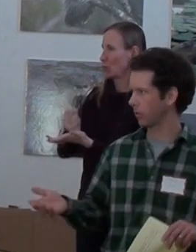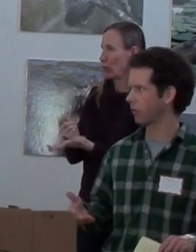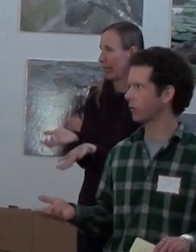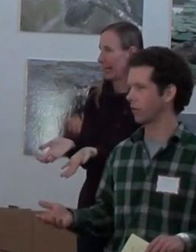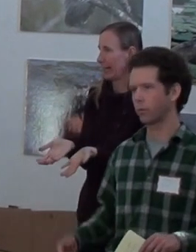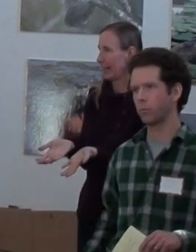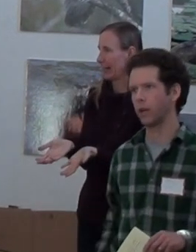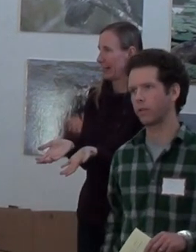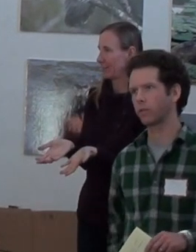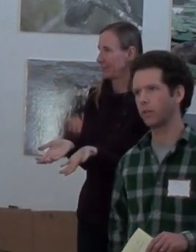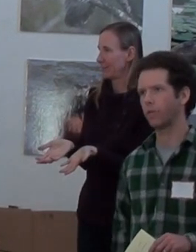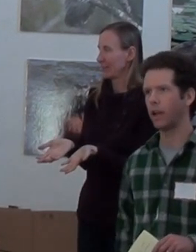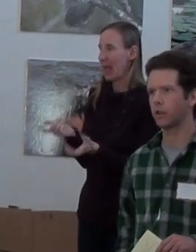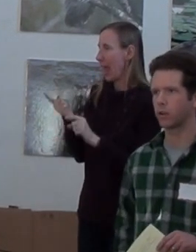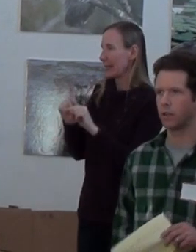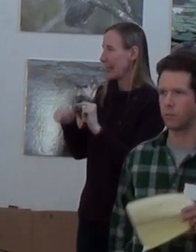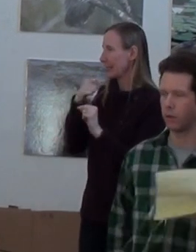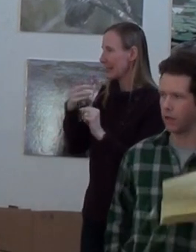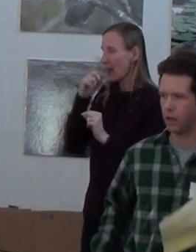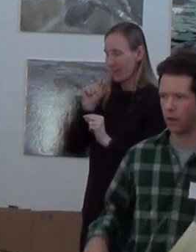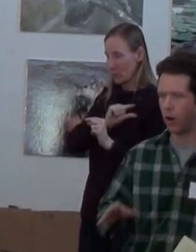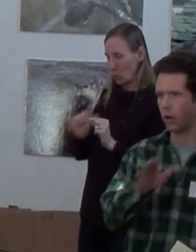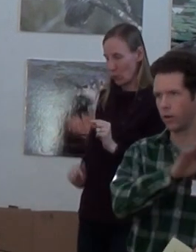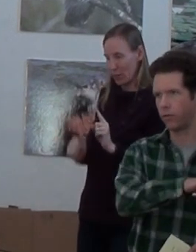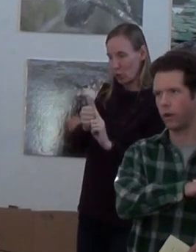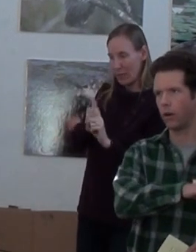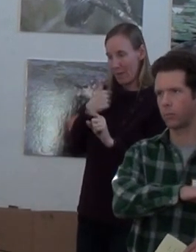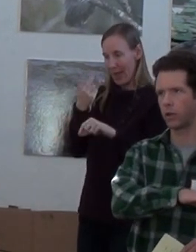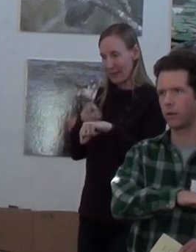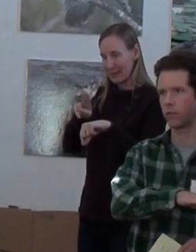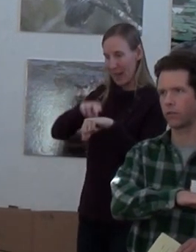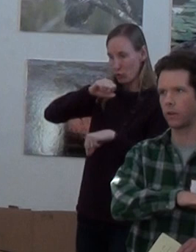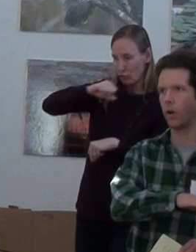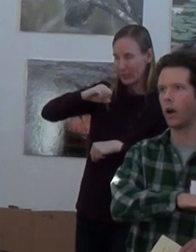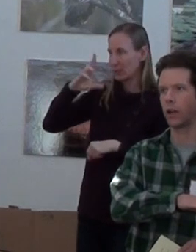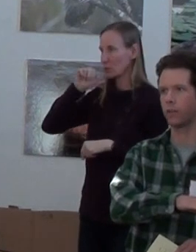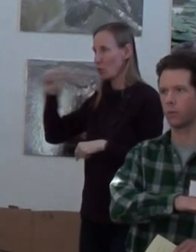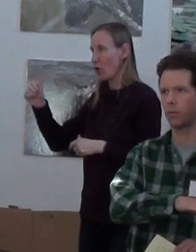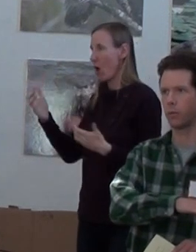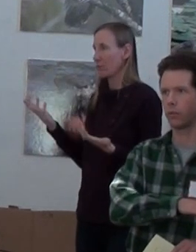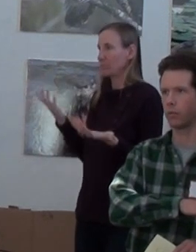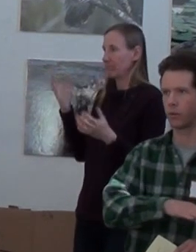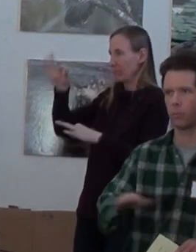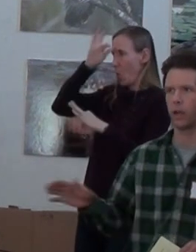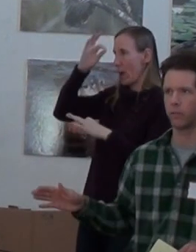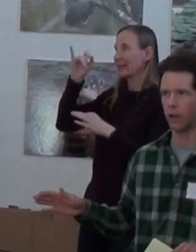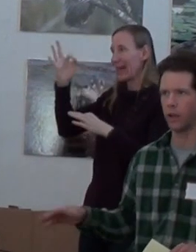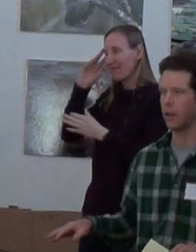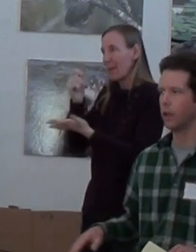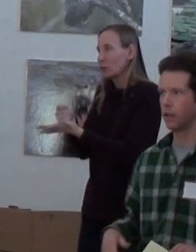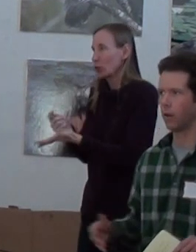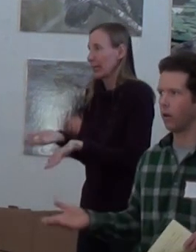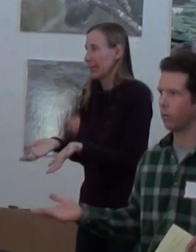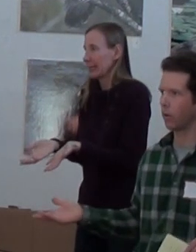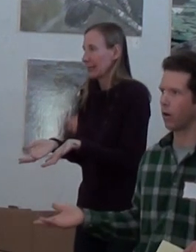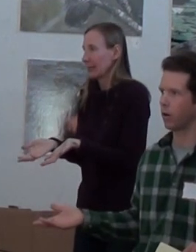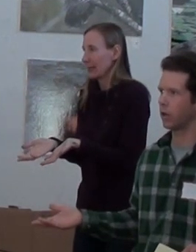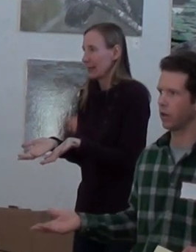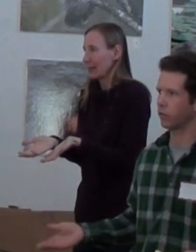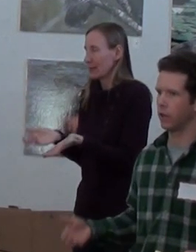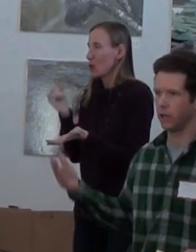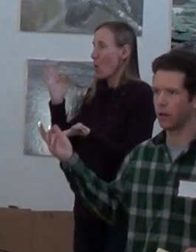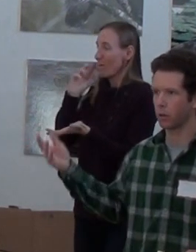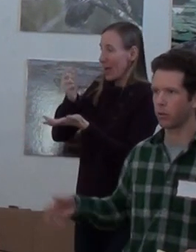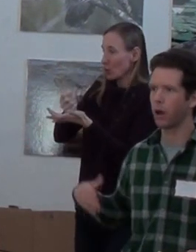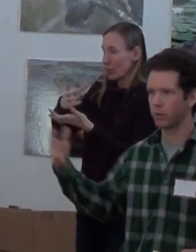had some sort of resistance with mites. If I had treated them all in the fall, previous, you know, August with some miticide, they all were already